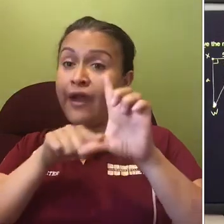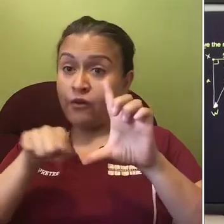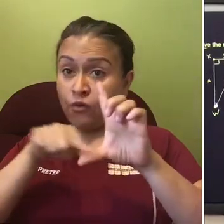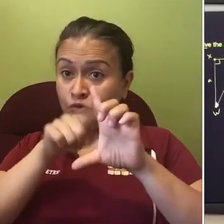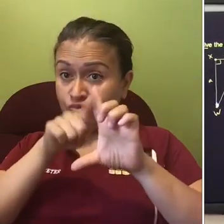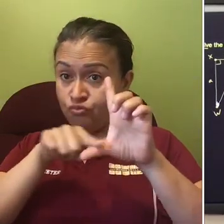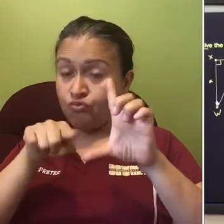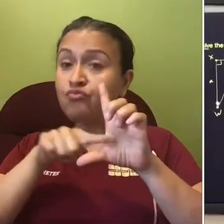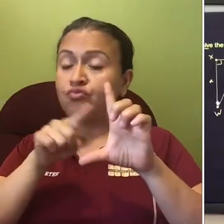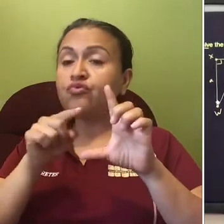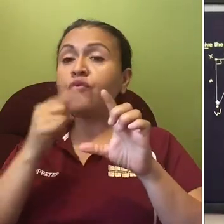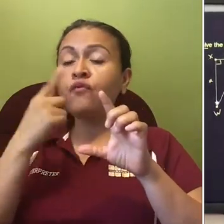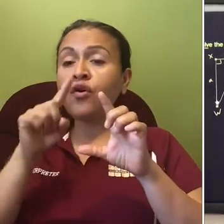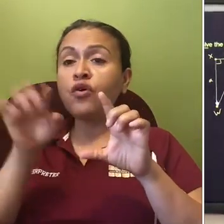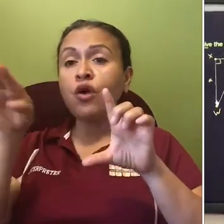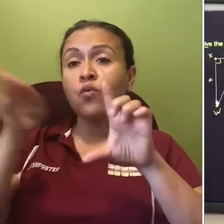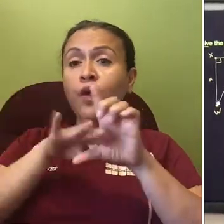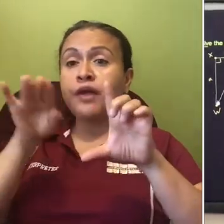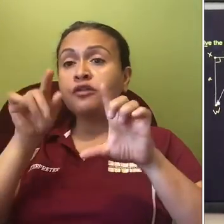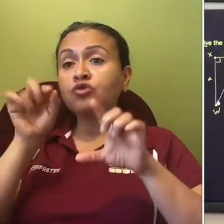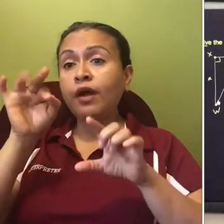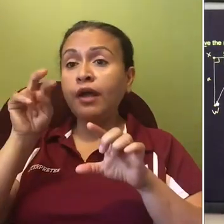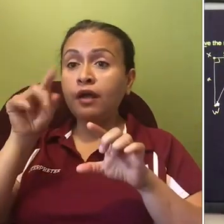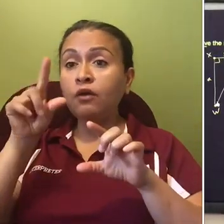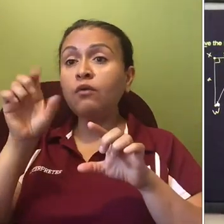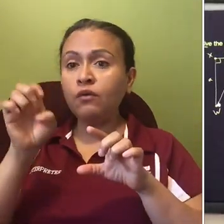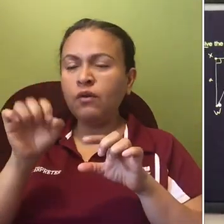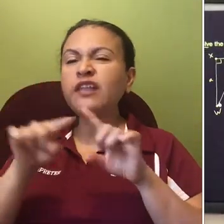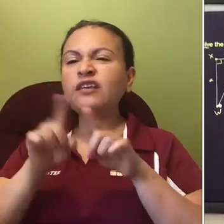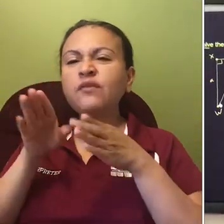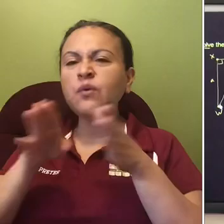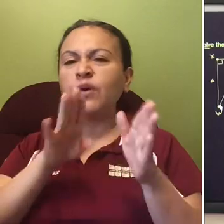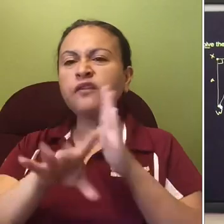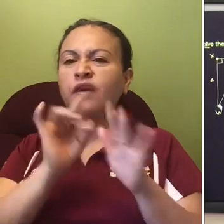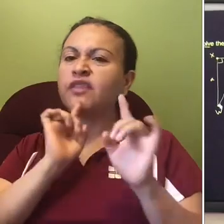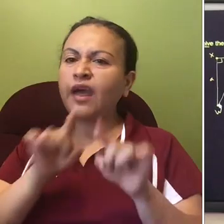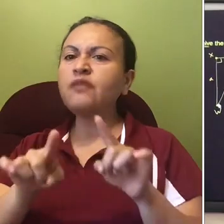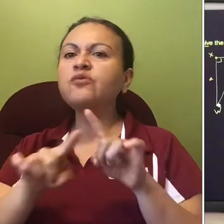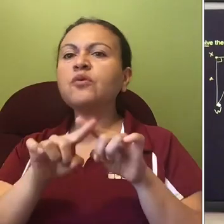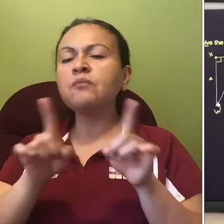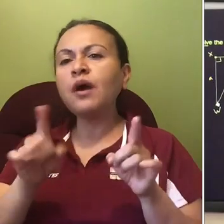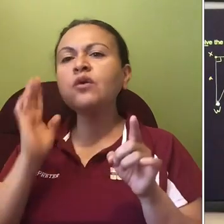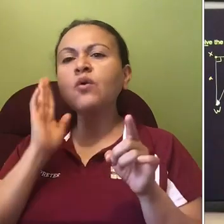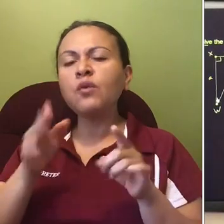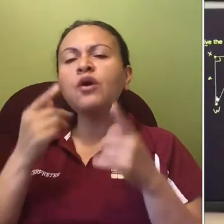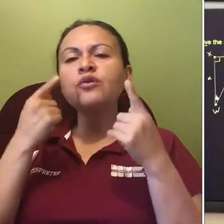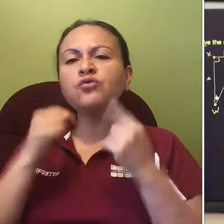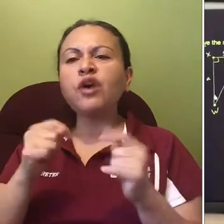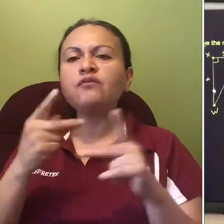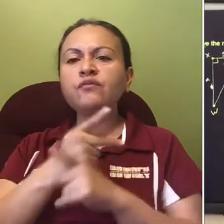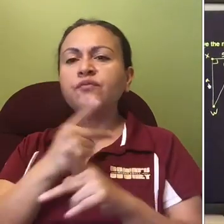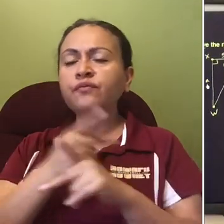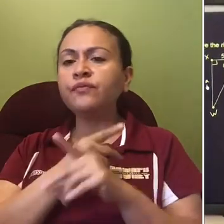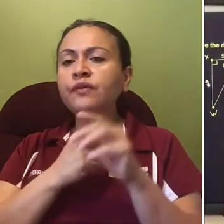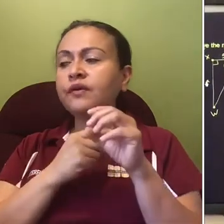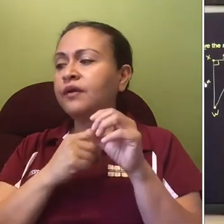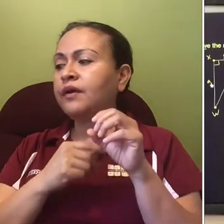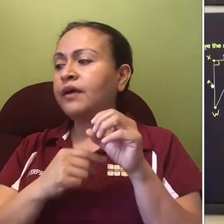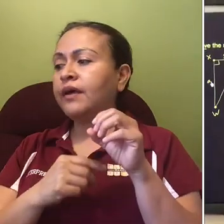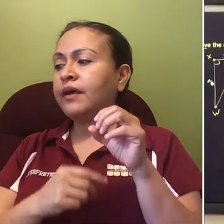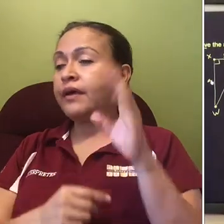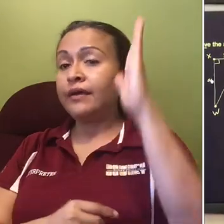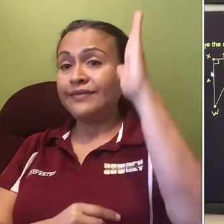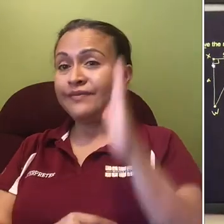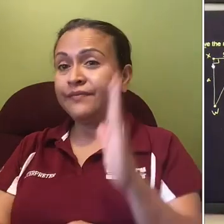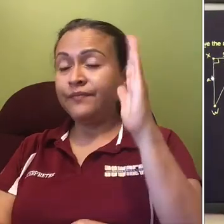here. So there's multiple ways to tackle this, but we'll just go in, we'll just try to tackle side XW first,